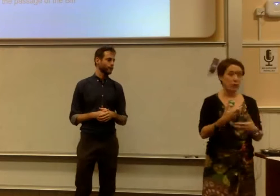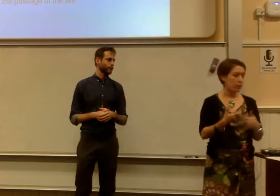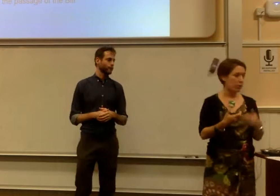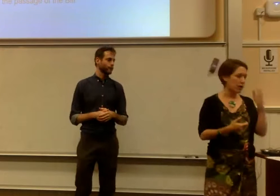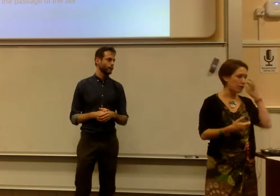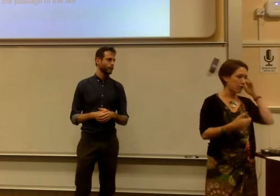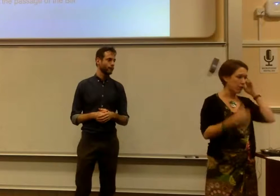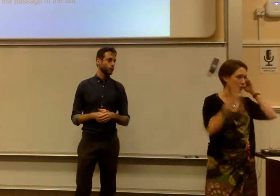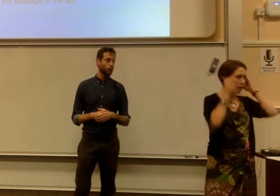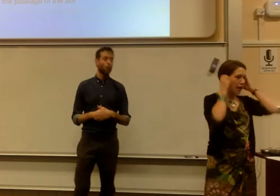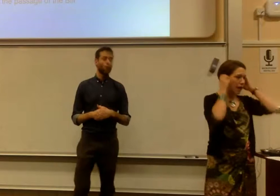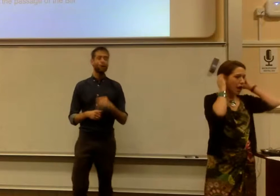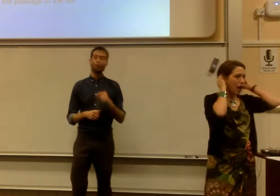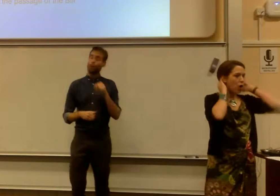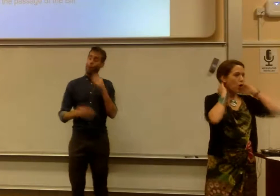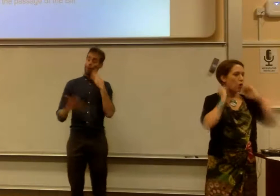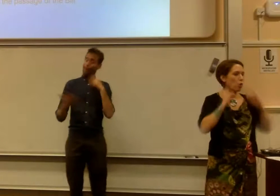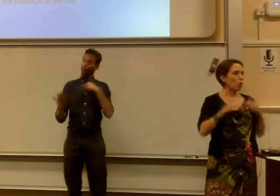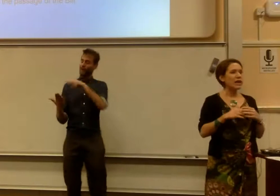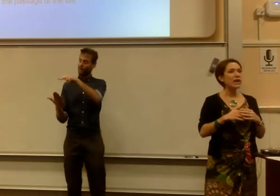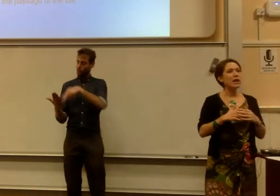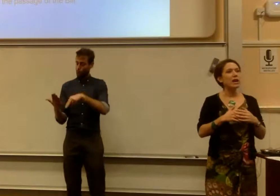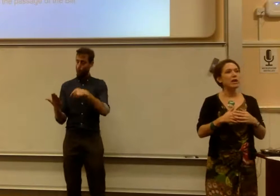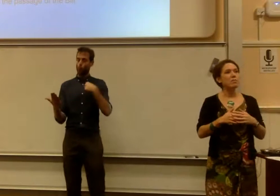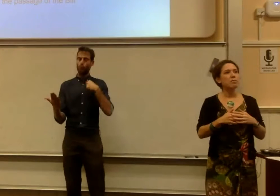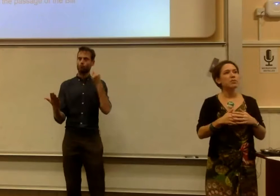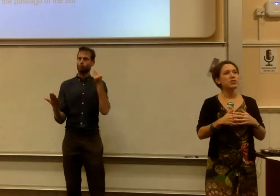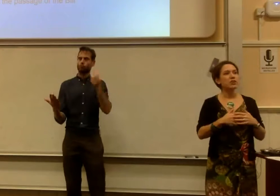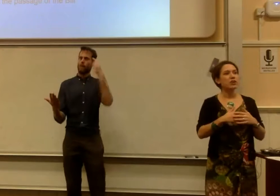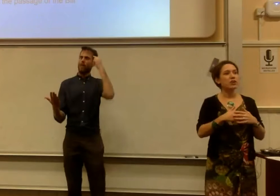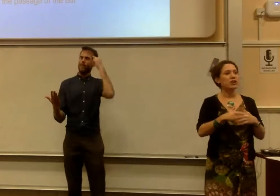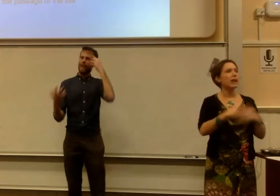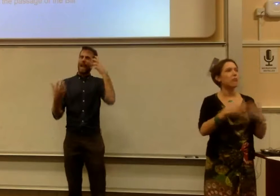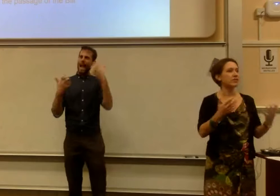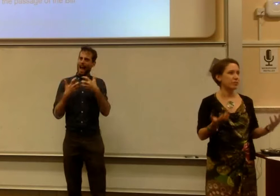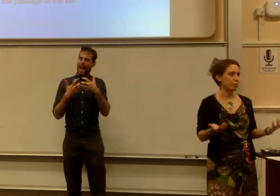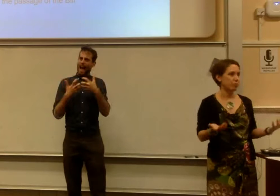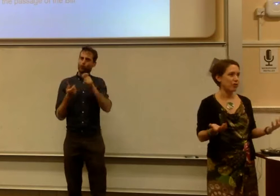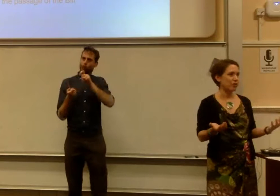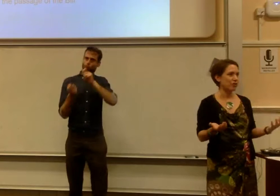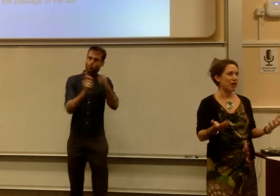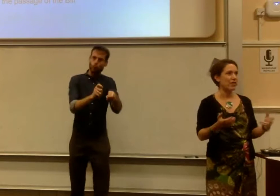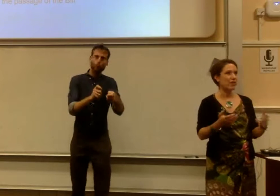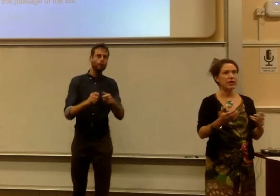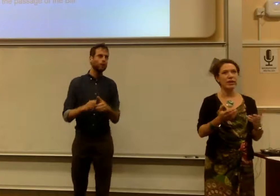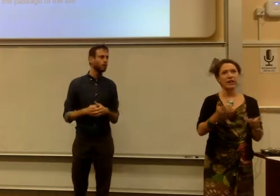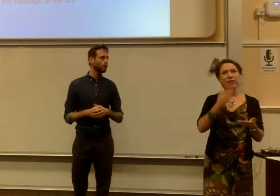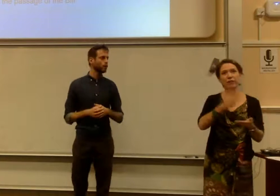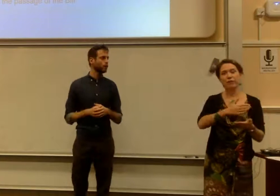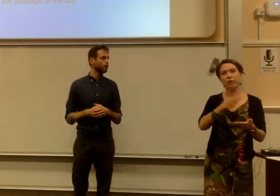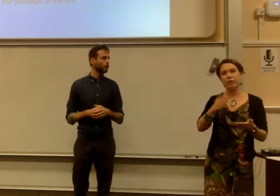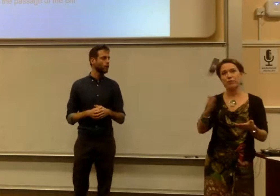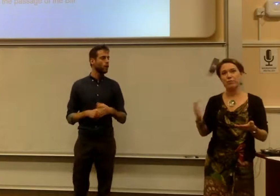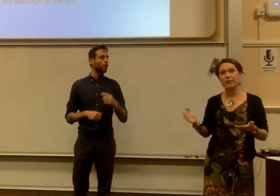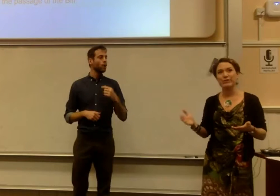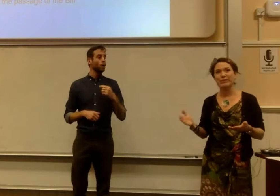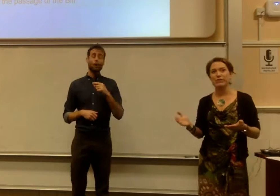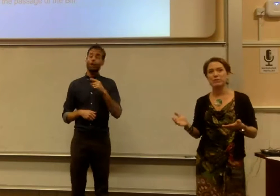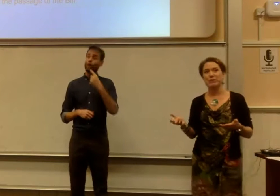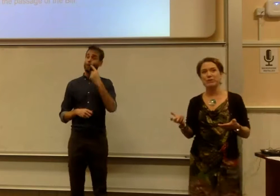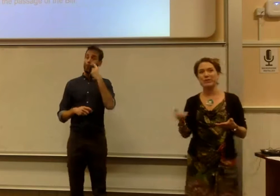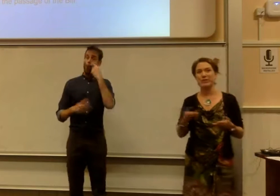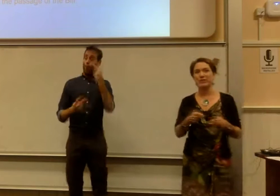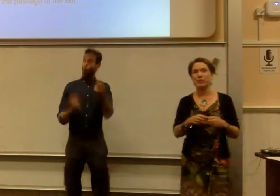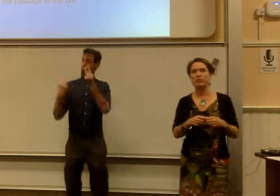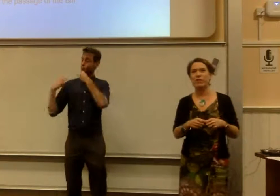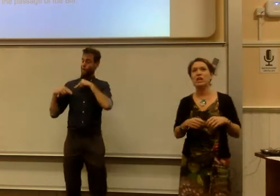really where we were coming from. We took a collaborative approach, and I think if you follow the process